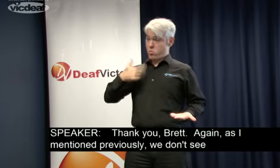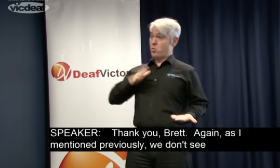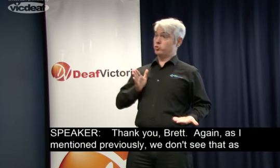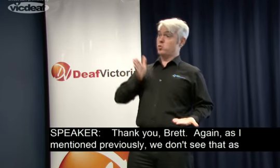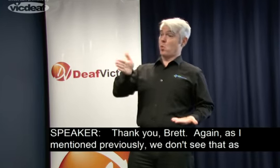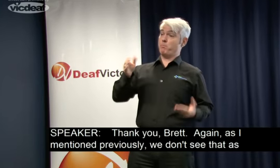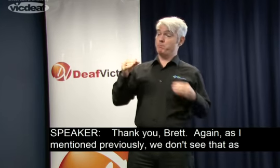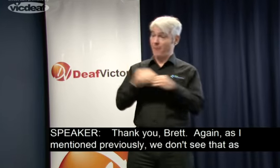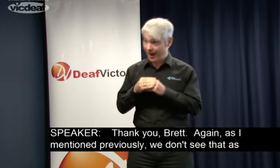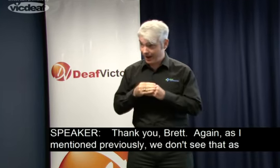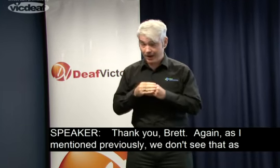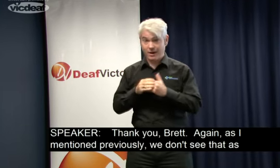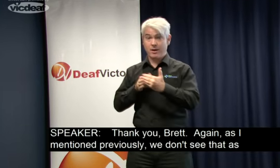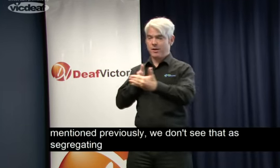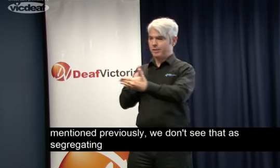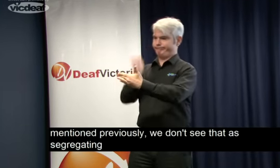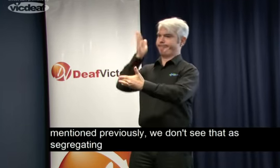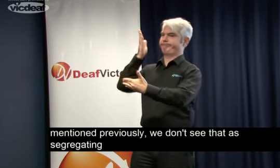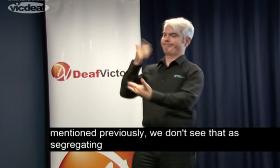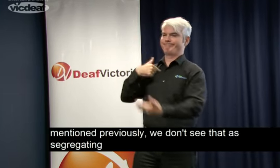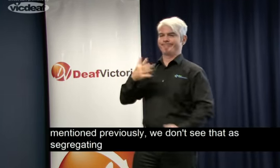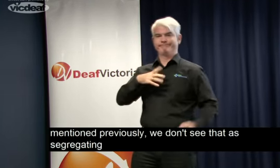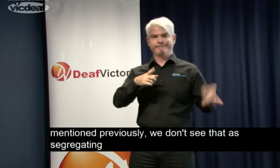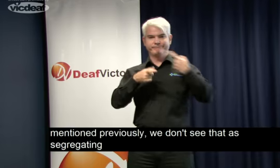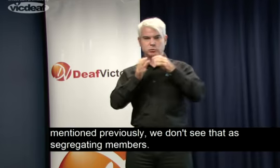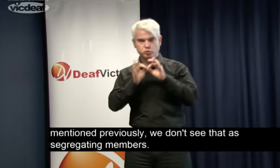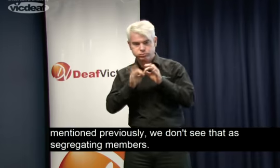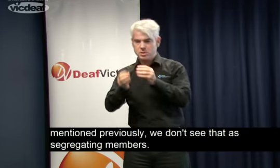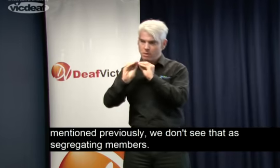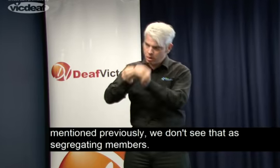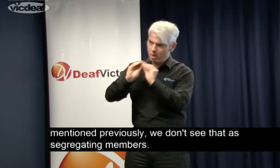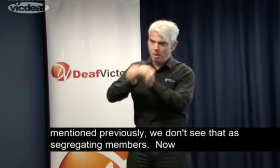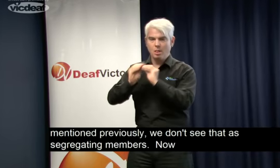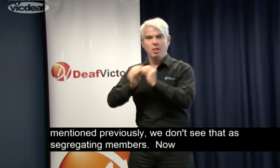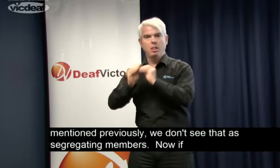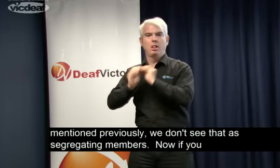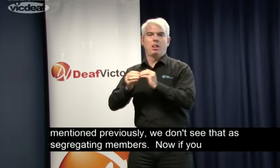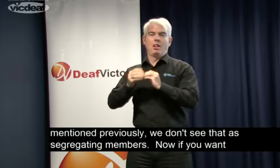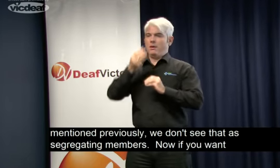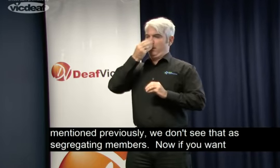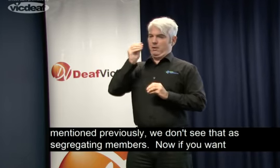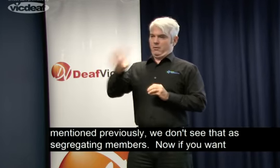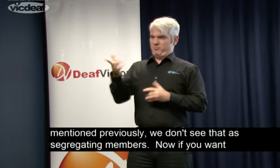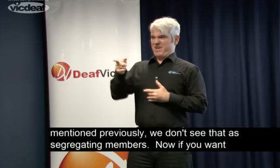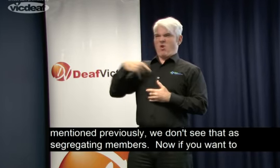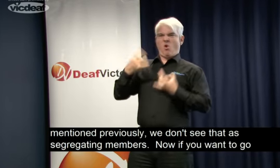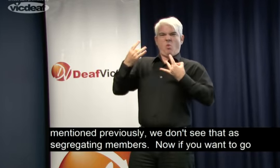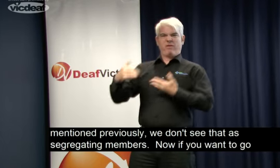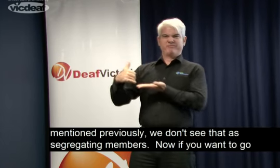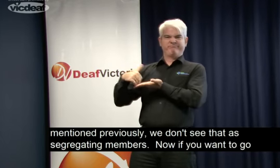community members. Now, if we want to go to a bank, we face the barrier of organising an interpreter and negotiating that. And